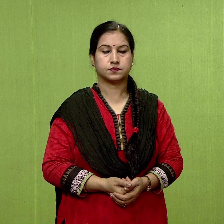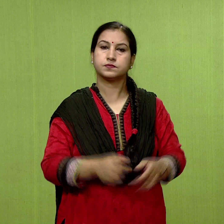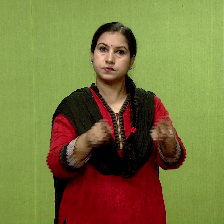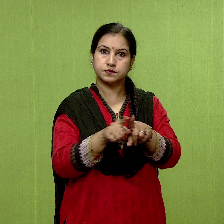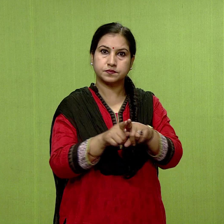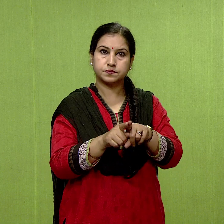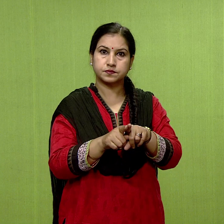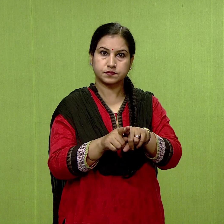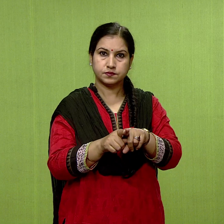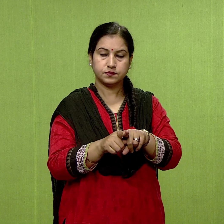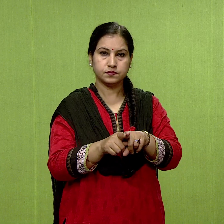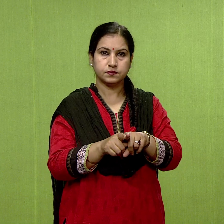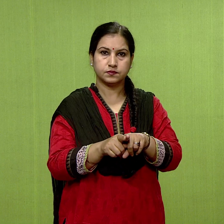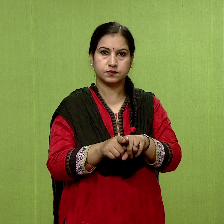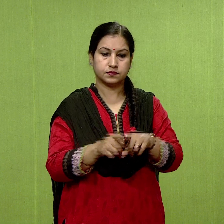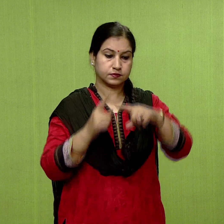the absolute location